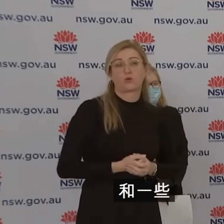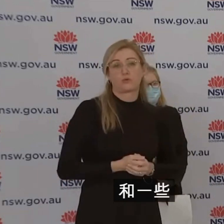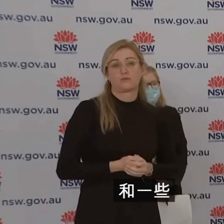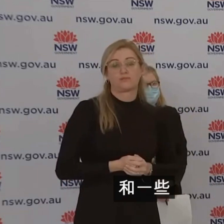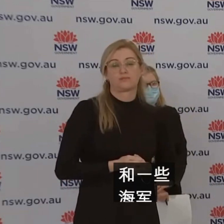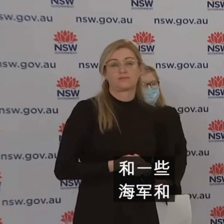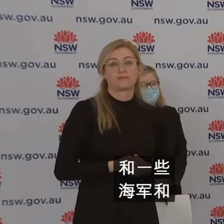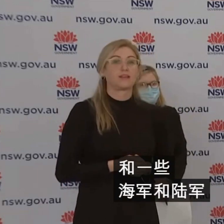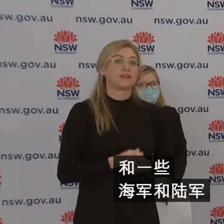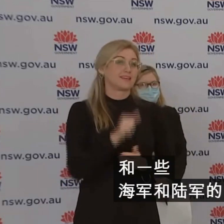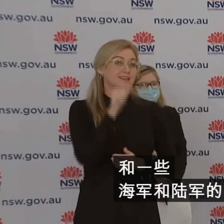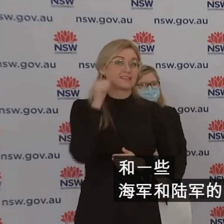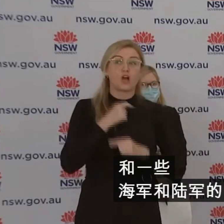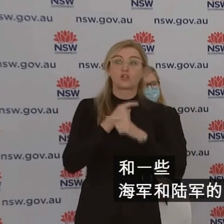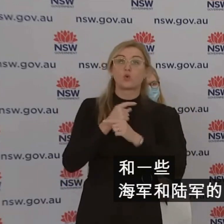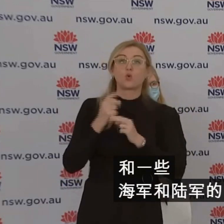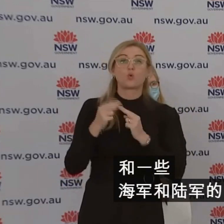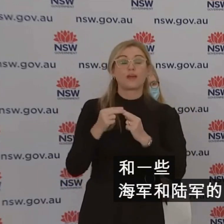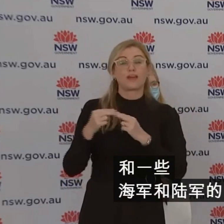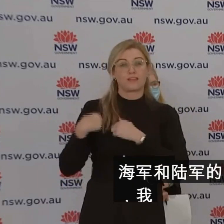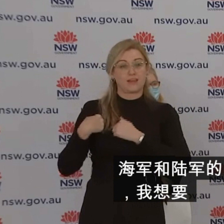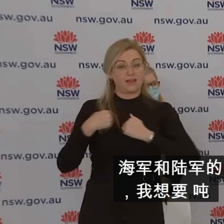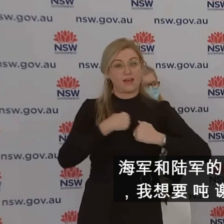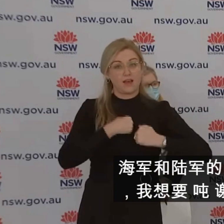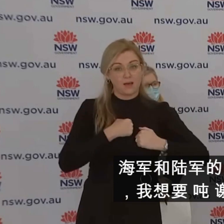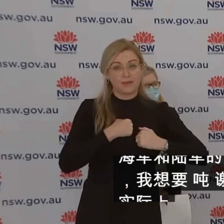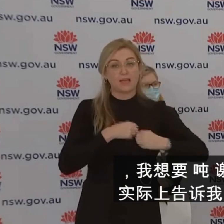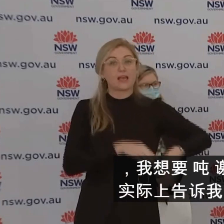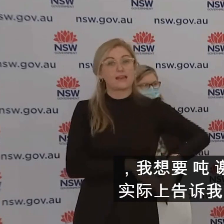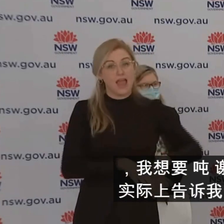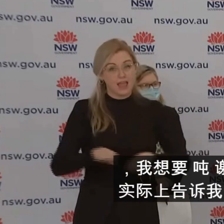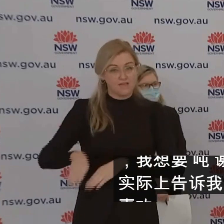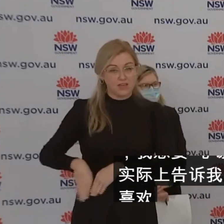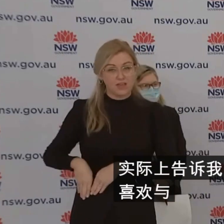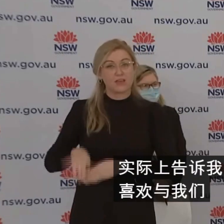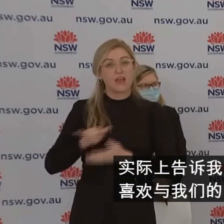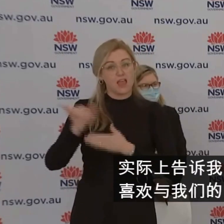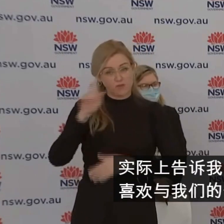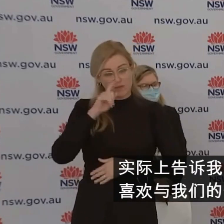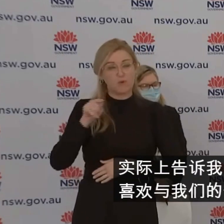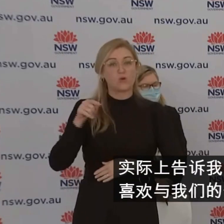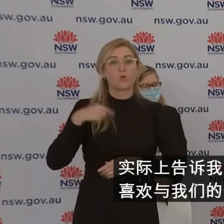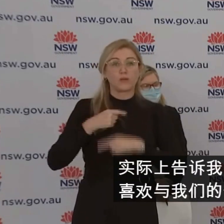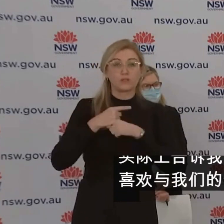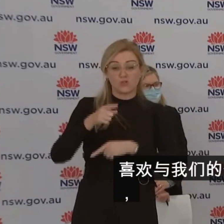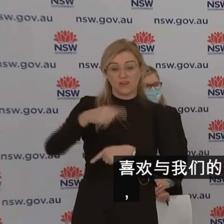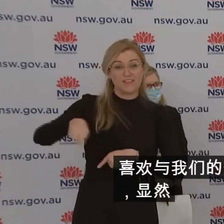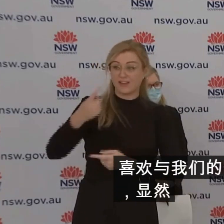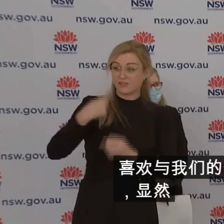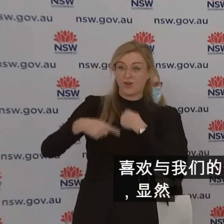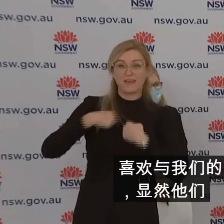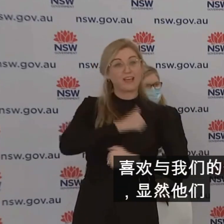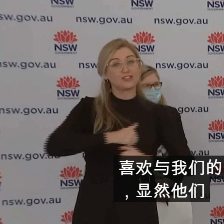the ADF, both Navy and Army, and I want to thank them. They were actually telling me they were really enjoying working with our health team,